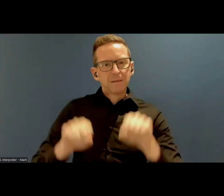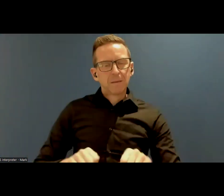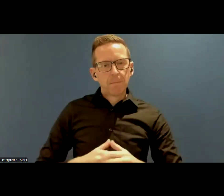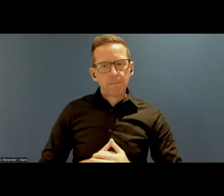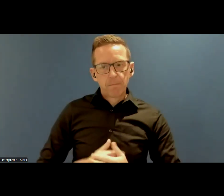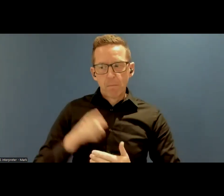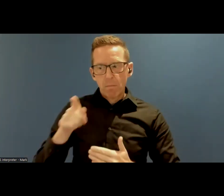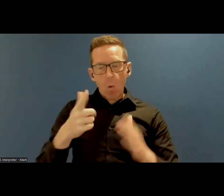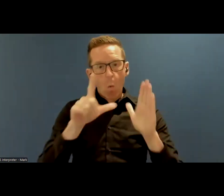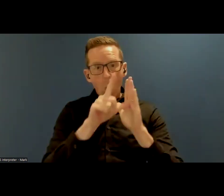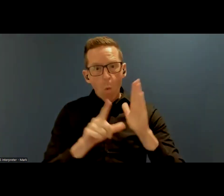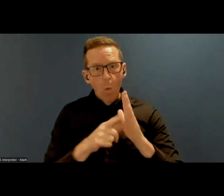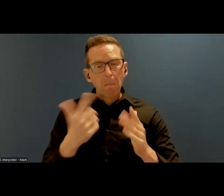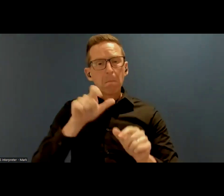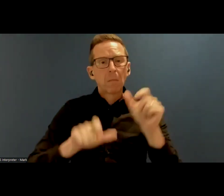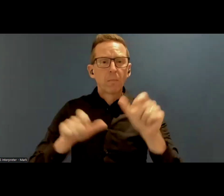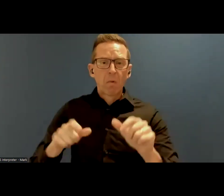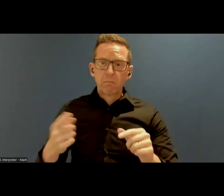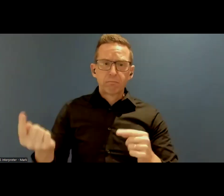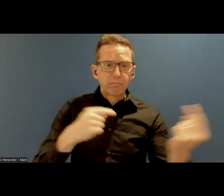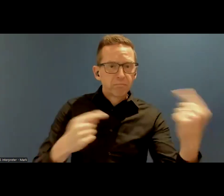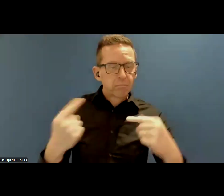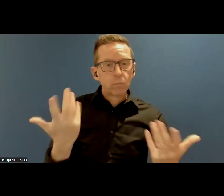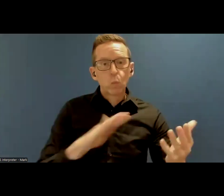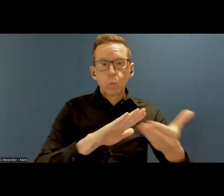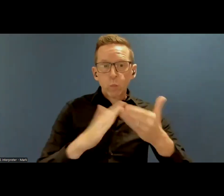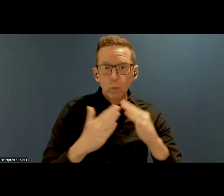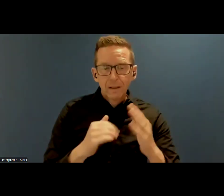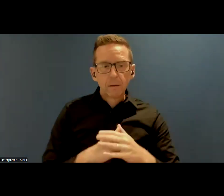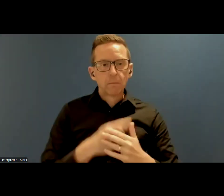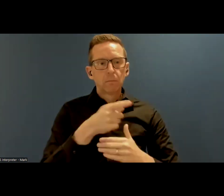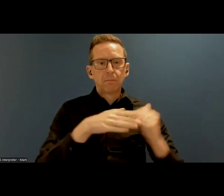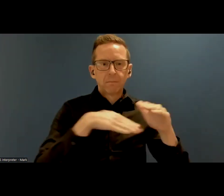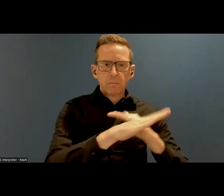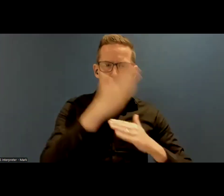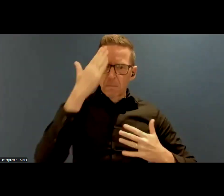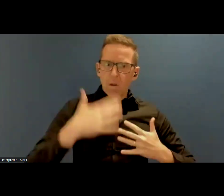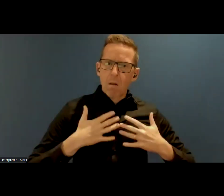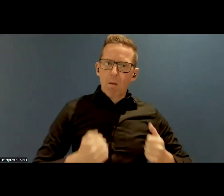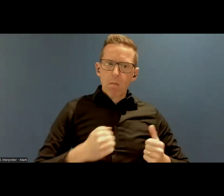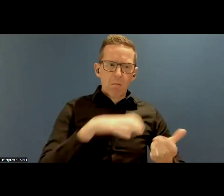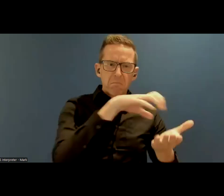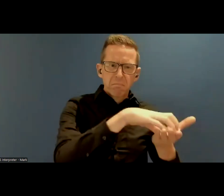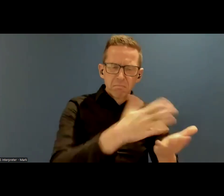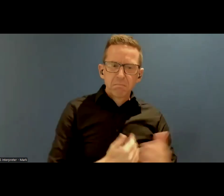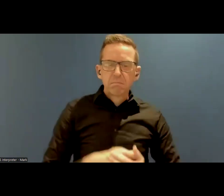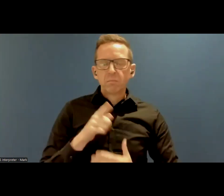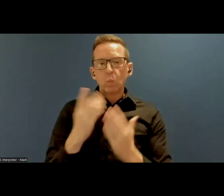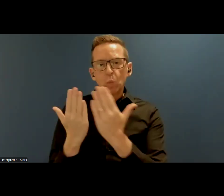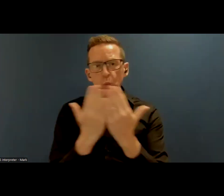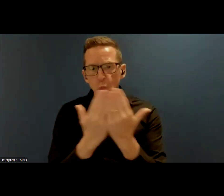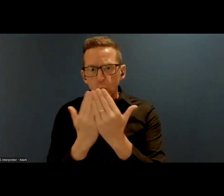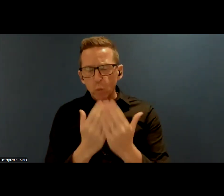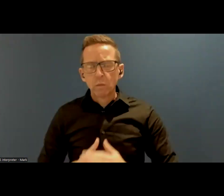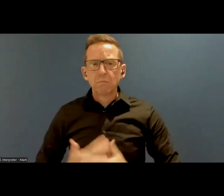to be taken from the community. They're either taken to psychiatric units, to schools, in the name of special